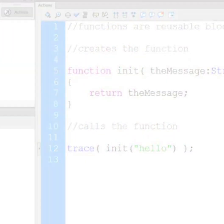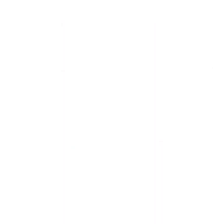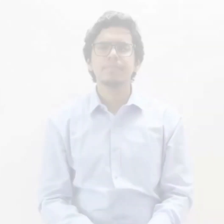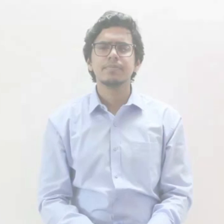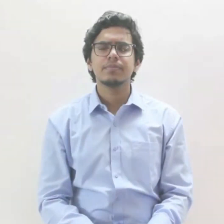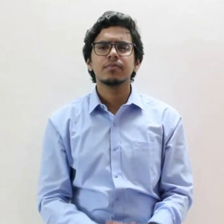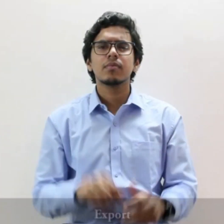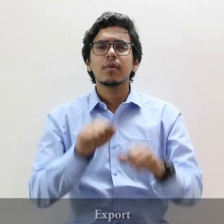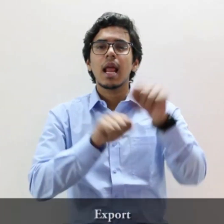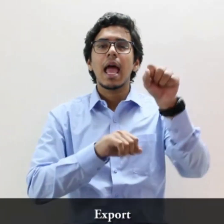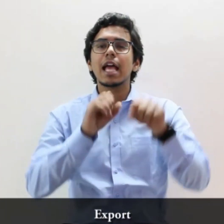Export.